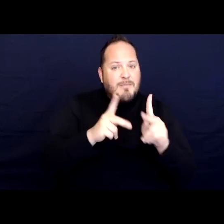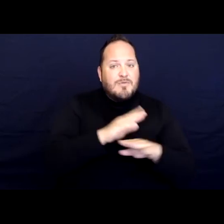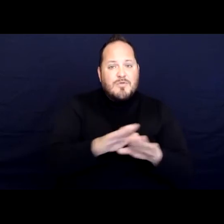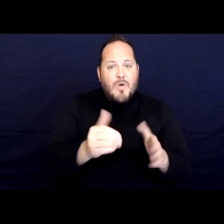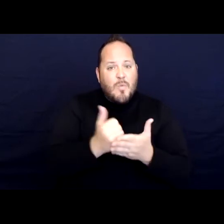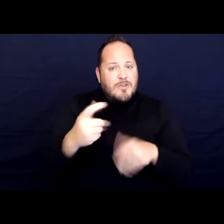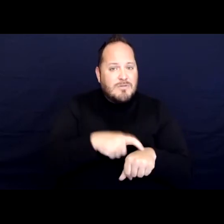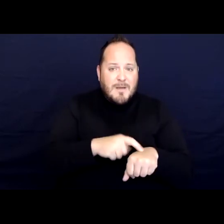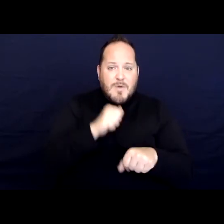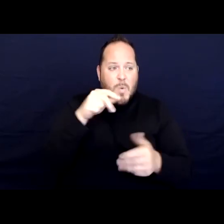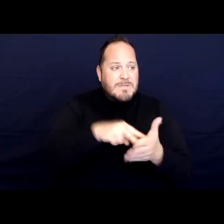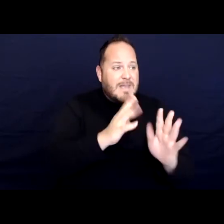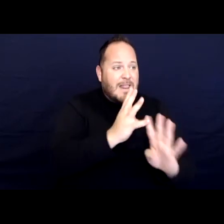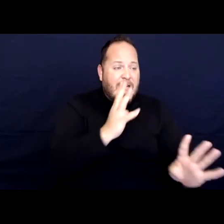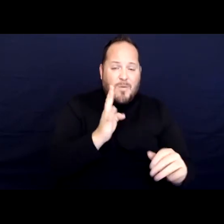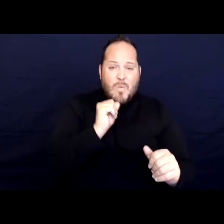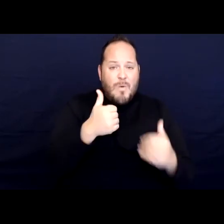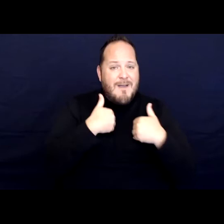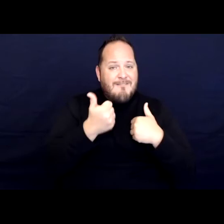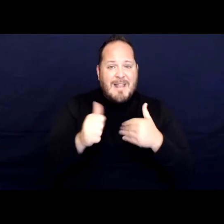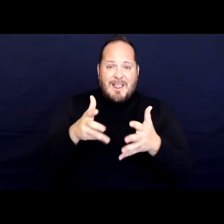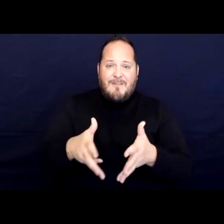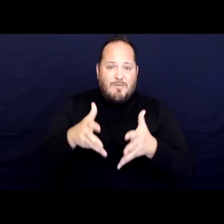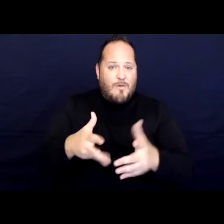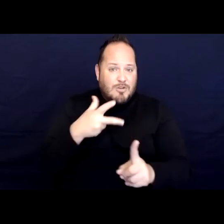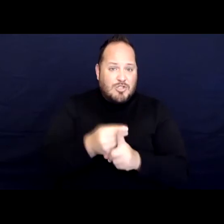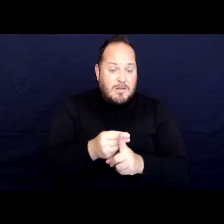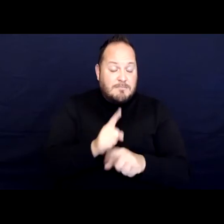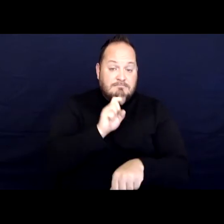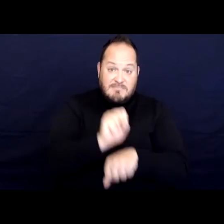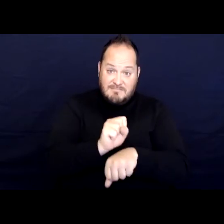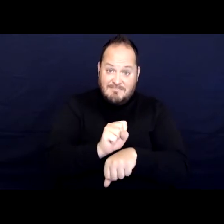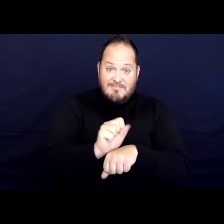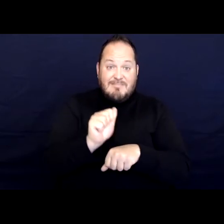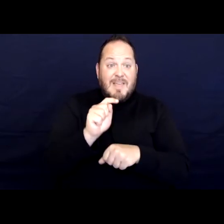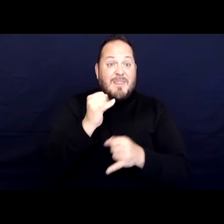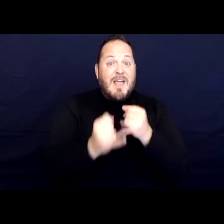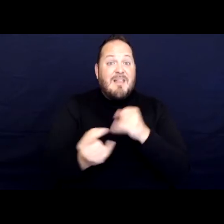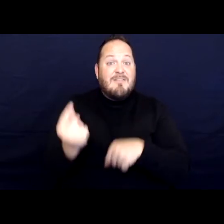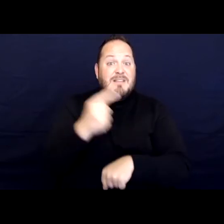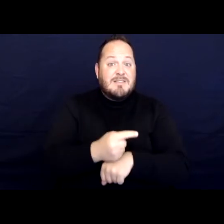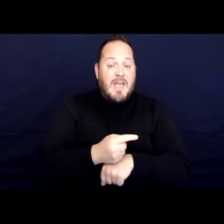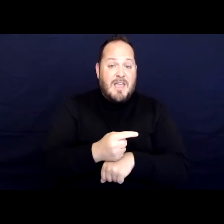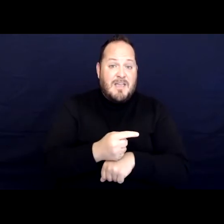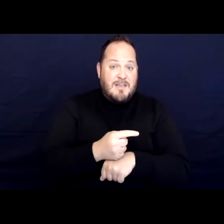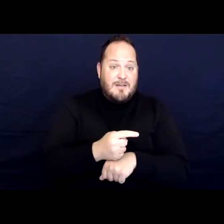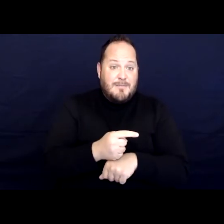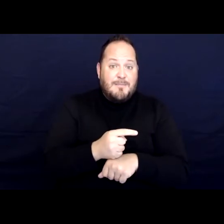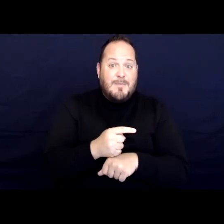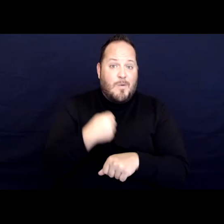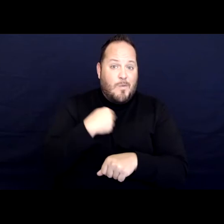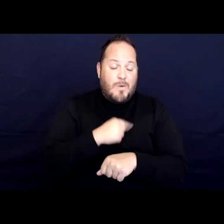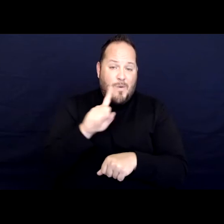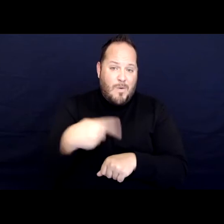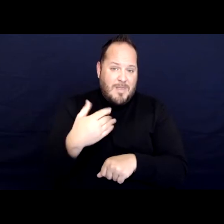get in line. We're not going to have any leftover shots. And indeed, at the end of the day, on our clinic, we only had